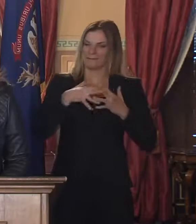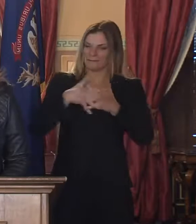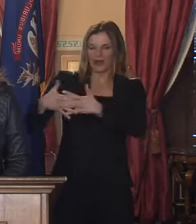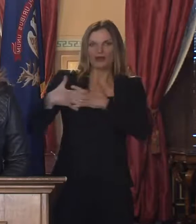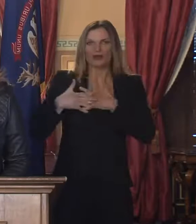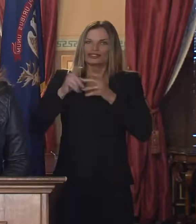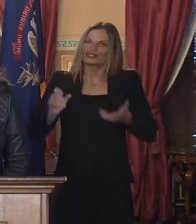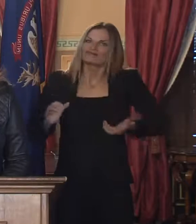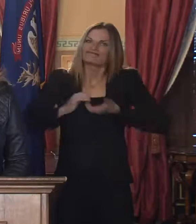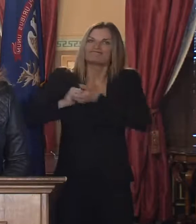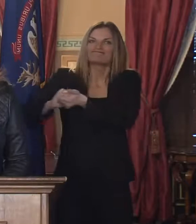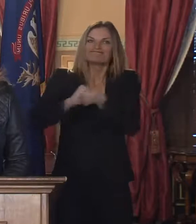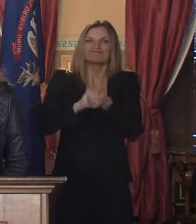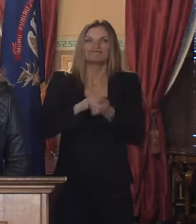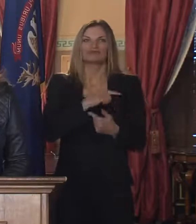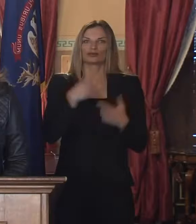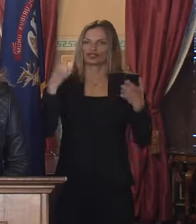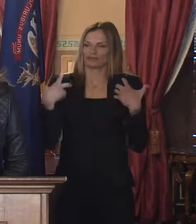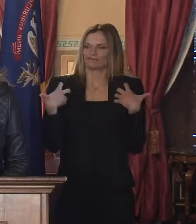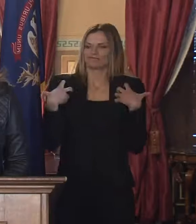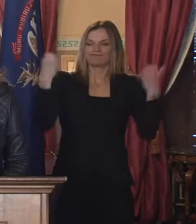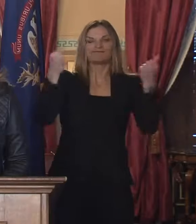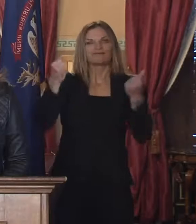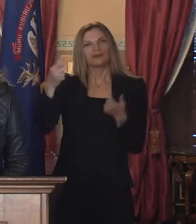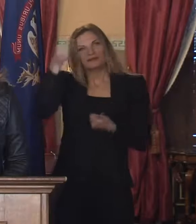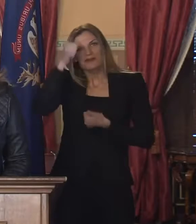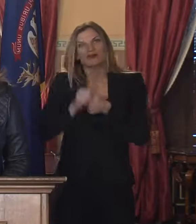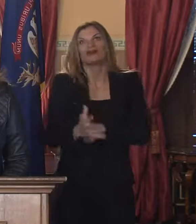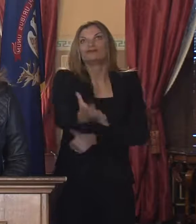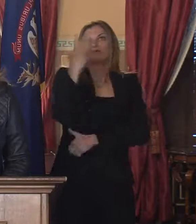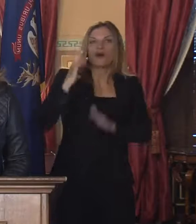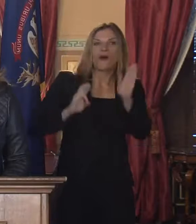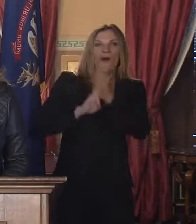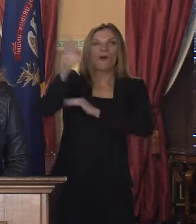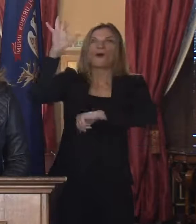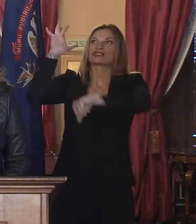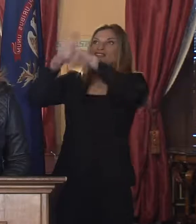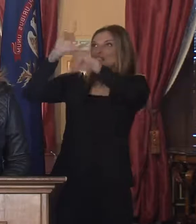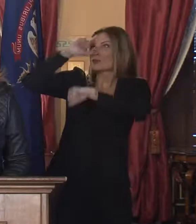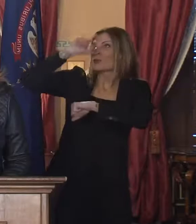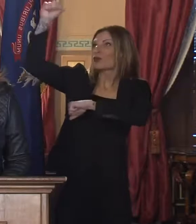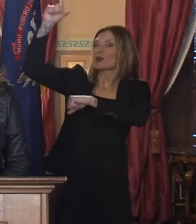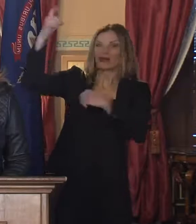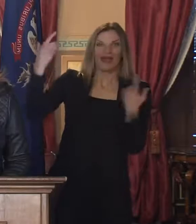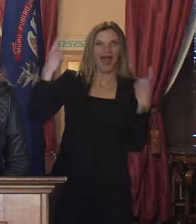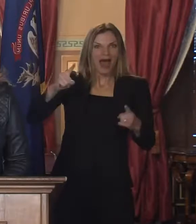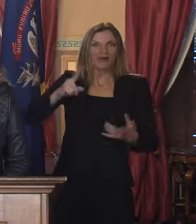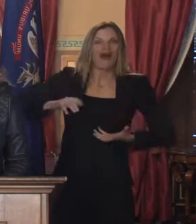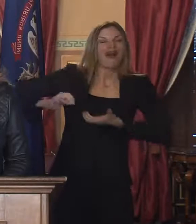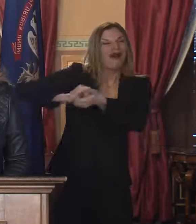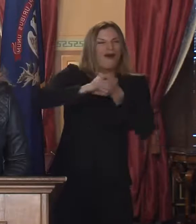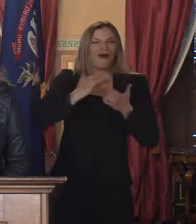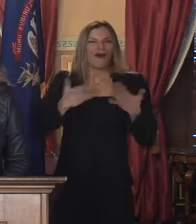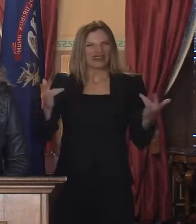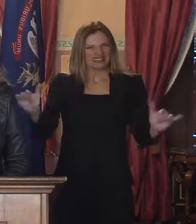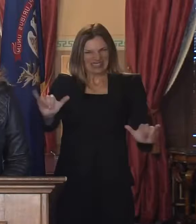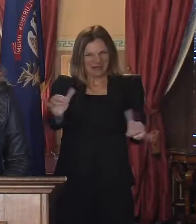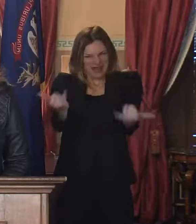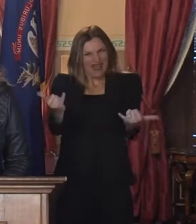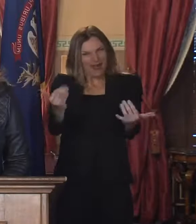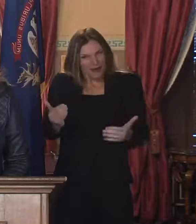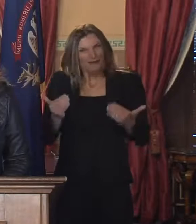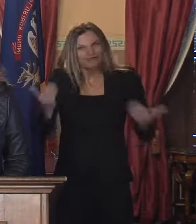on with the same might and muscle that put a man on the moon. Seeing the humanity in one